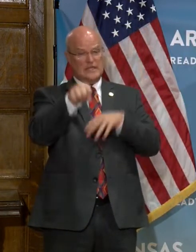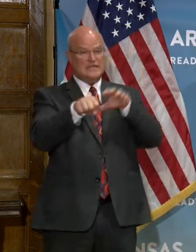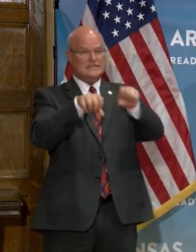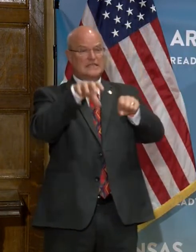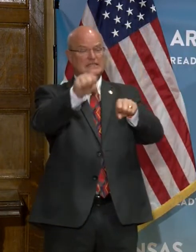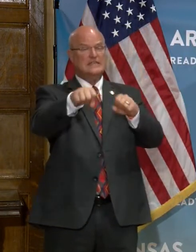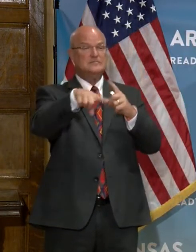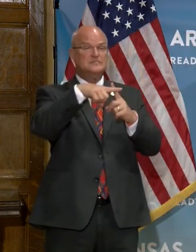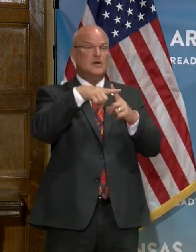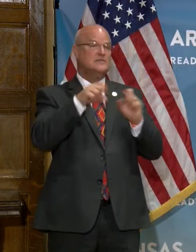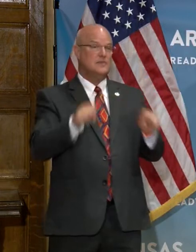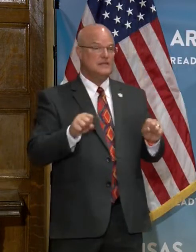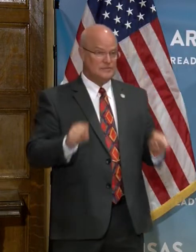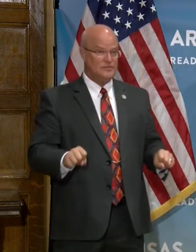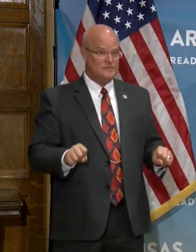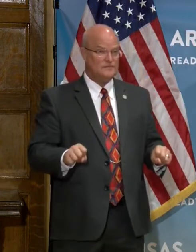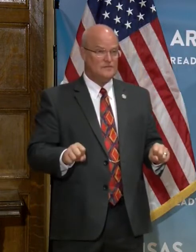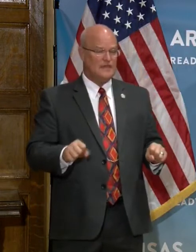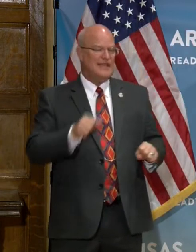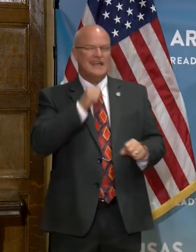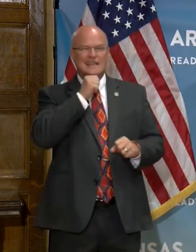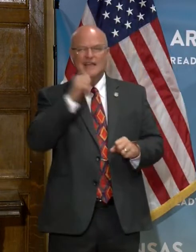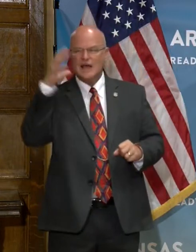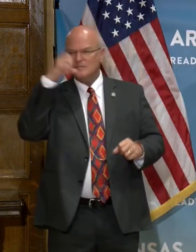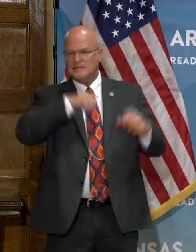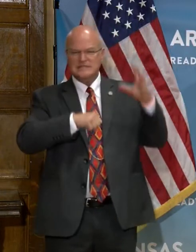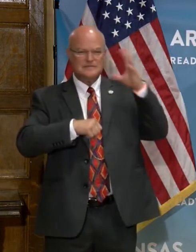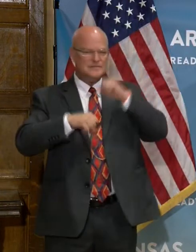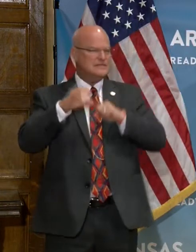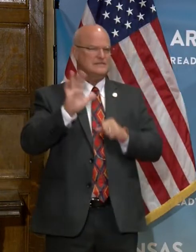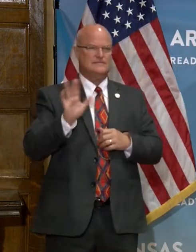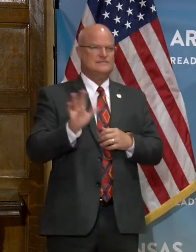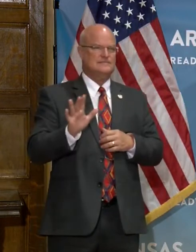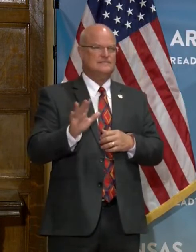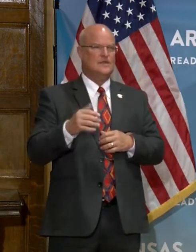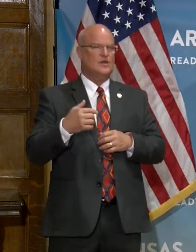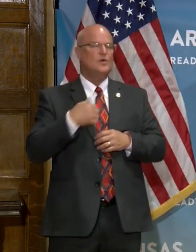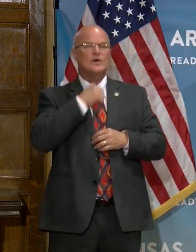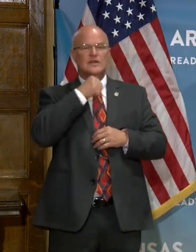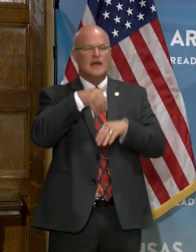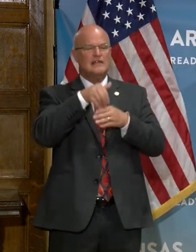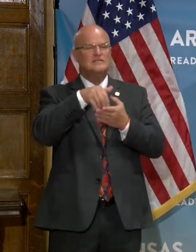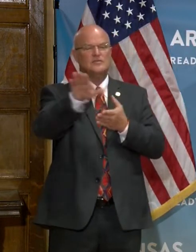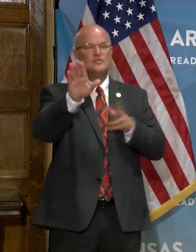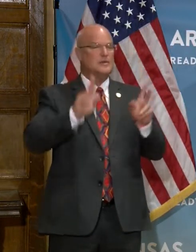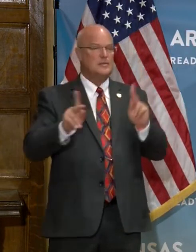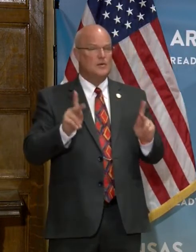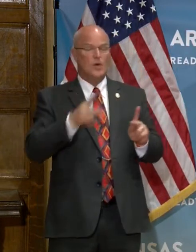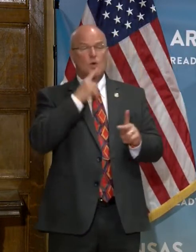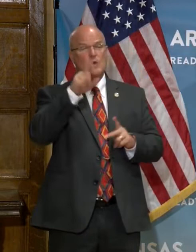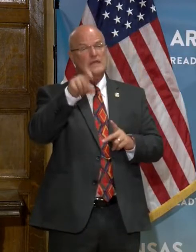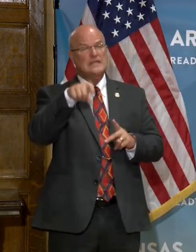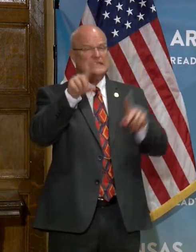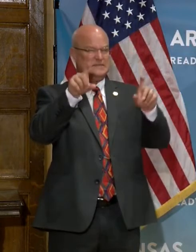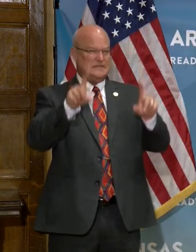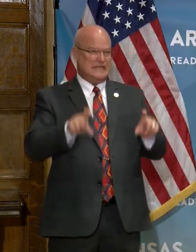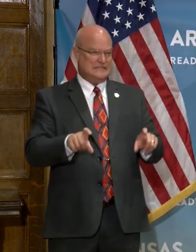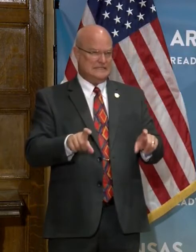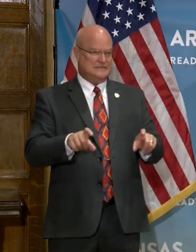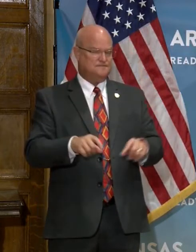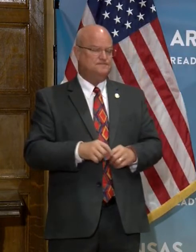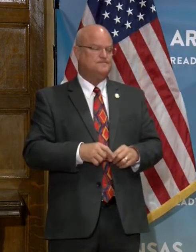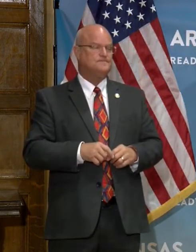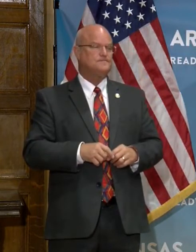many positives as possible. We're not missing any populations. We're not turning people away who really do need to be tested.